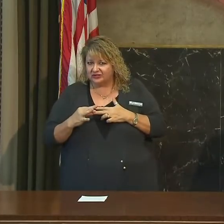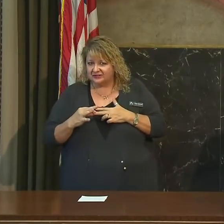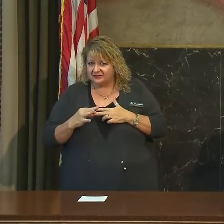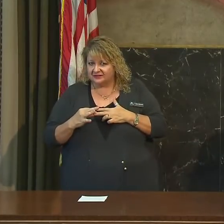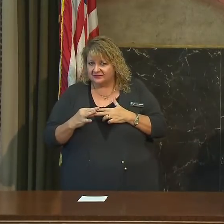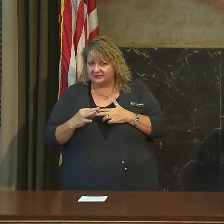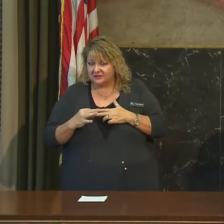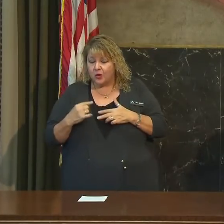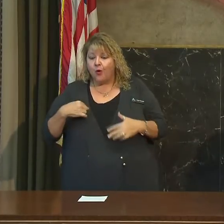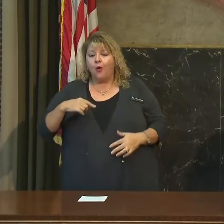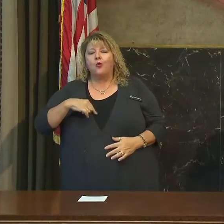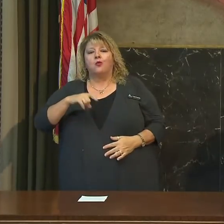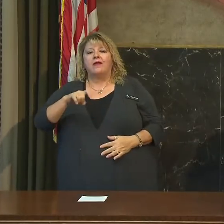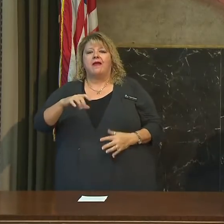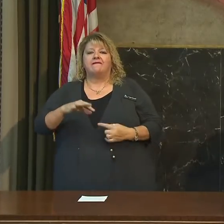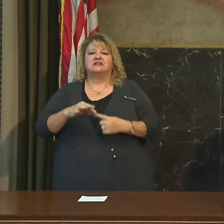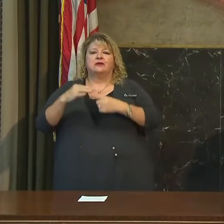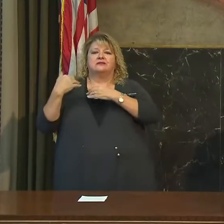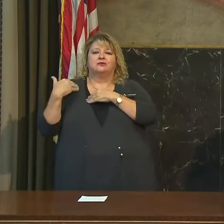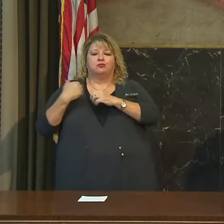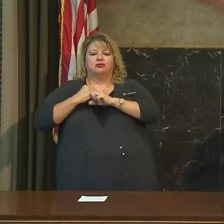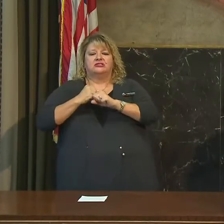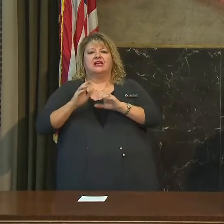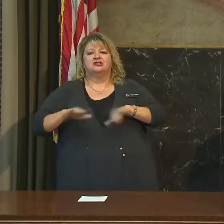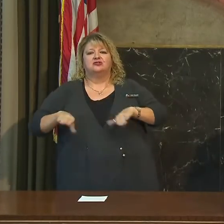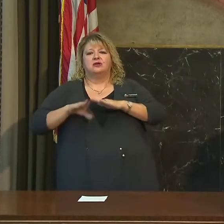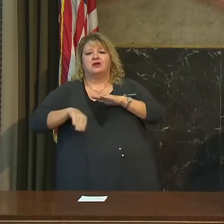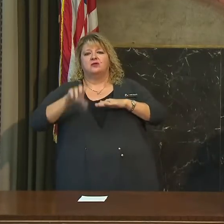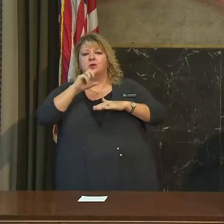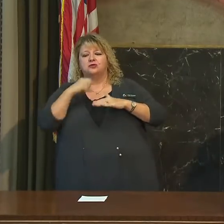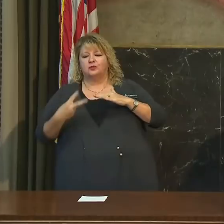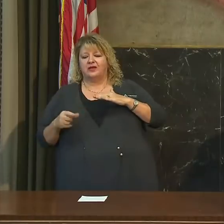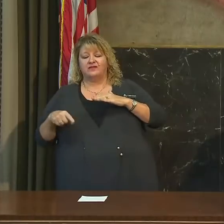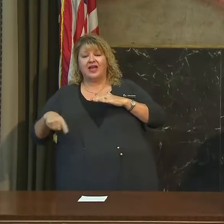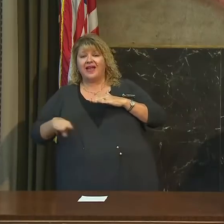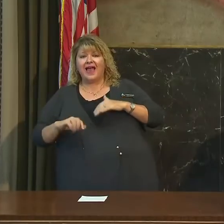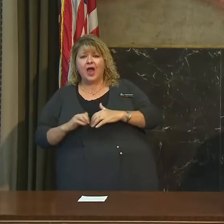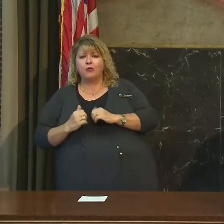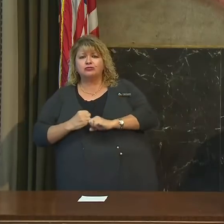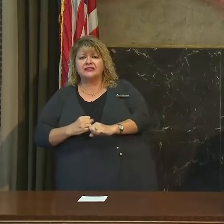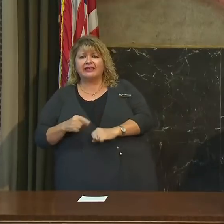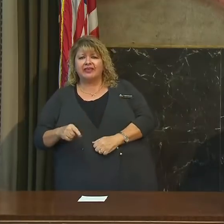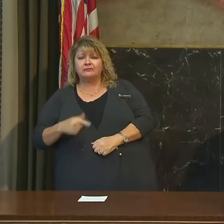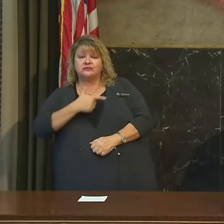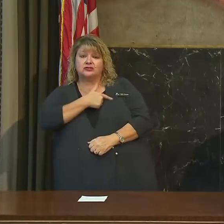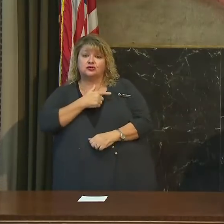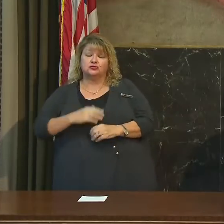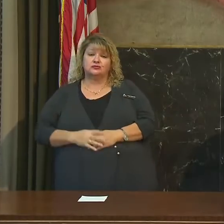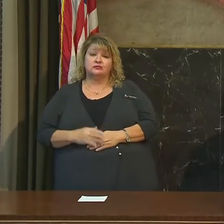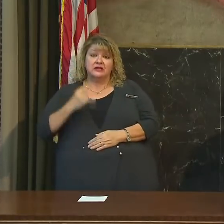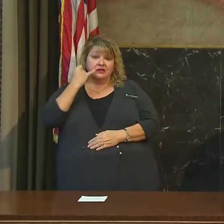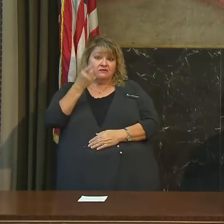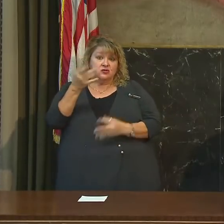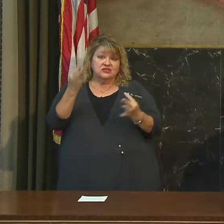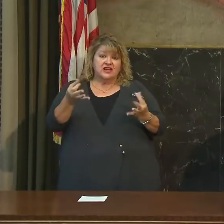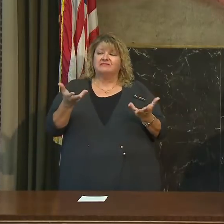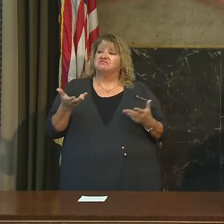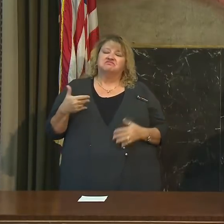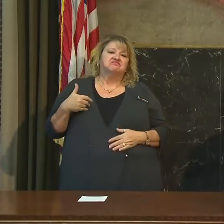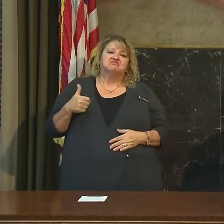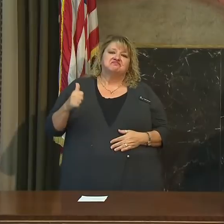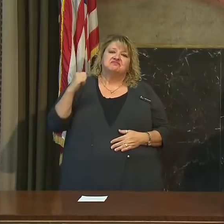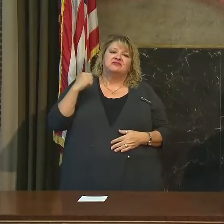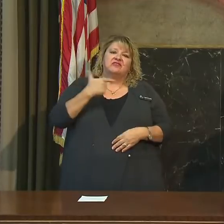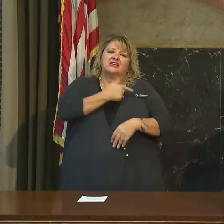obligation to protect them. But if you choose not to be vaccinated, I can assure you, and the numbers we just went